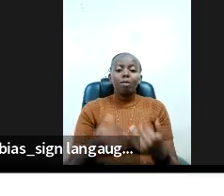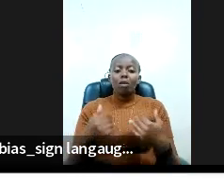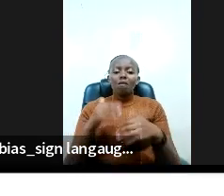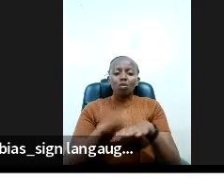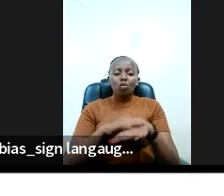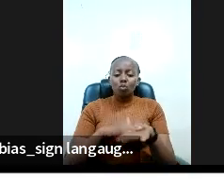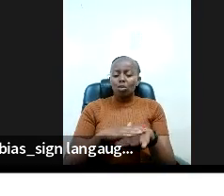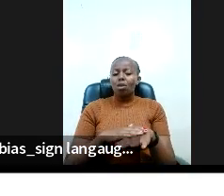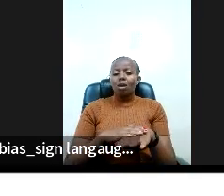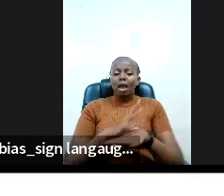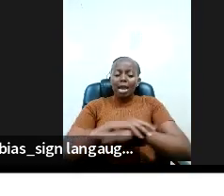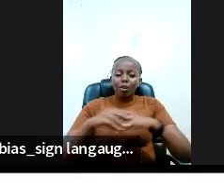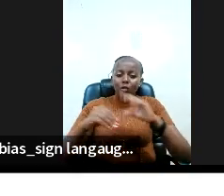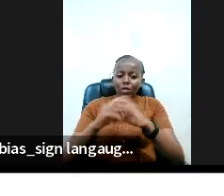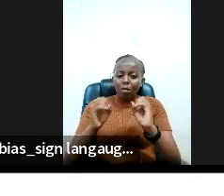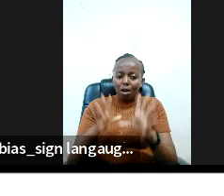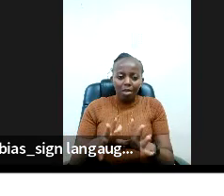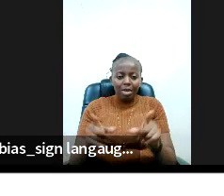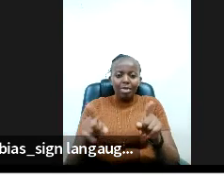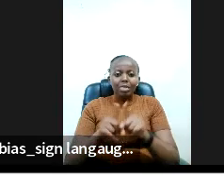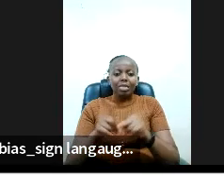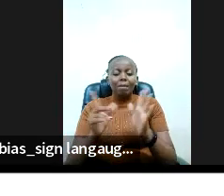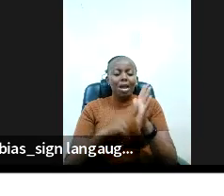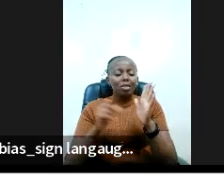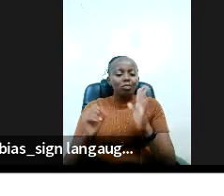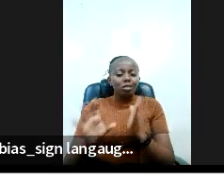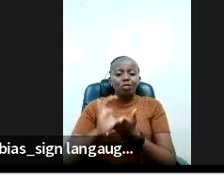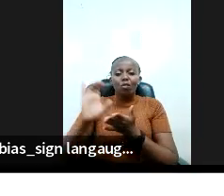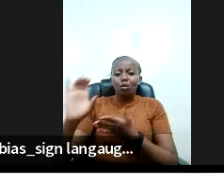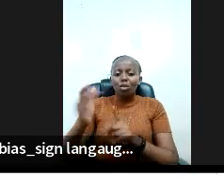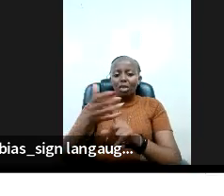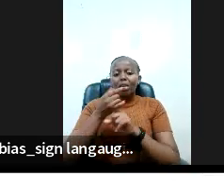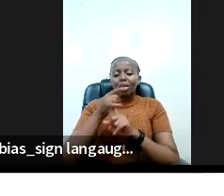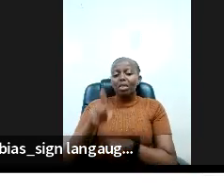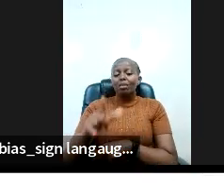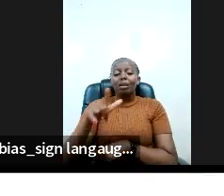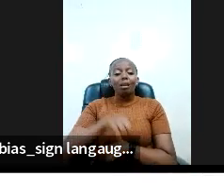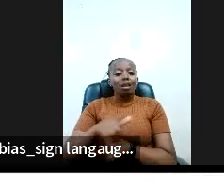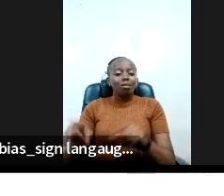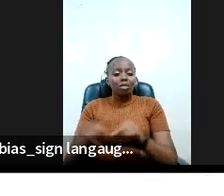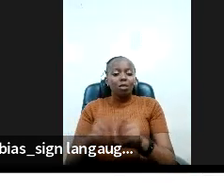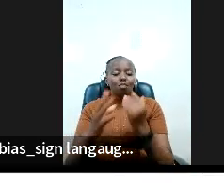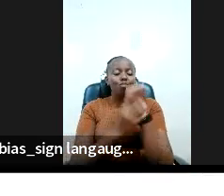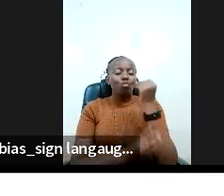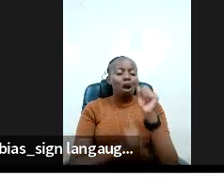sockets, heavy prosthetic limbs, expensive costs in procuring prosthetic limbs, poor in function prosthetic devices,